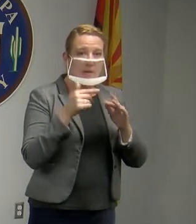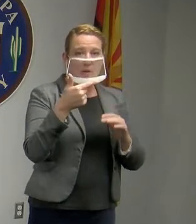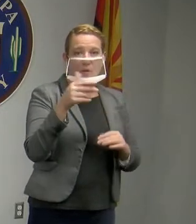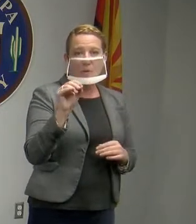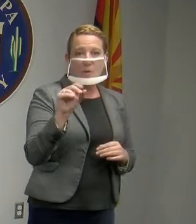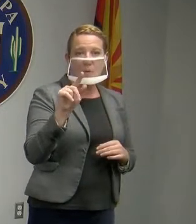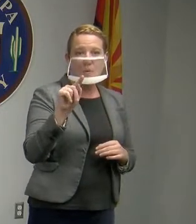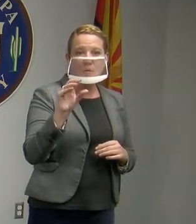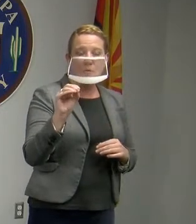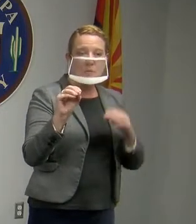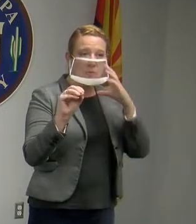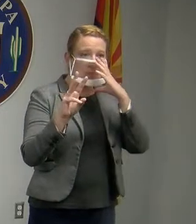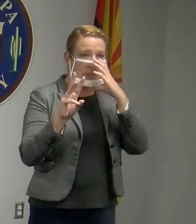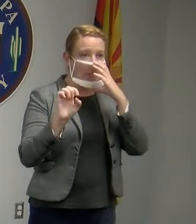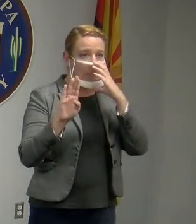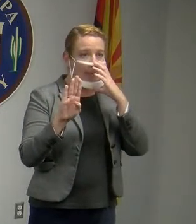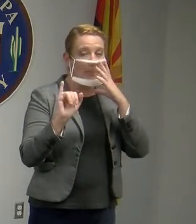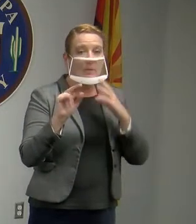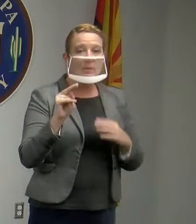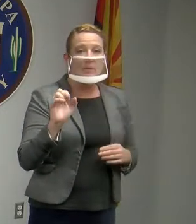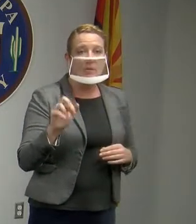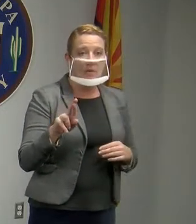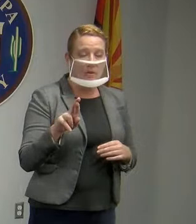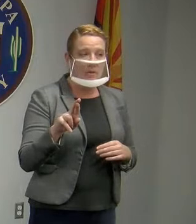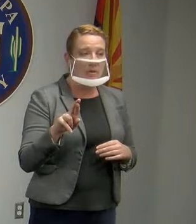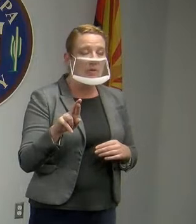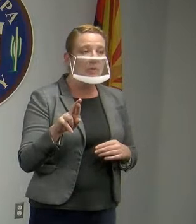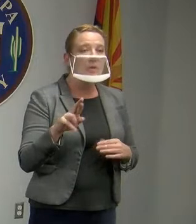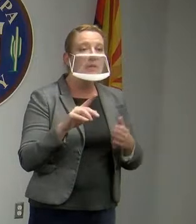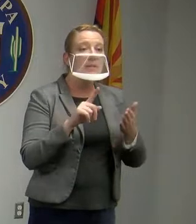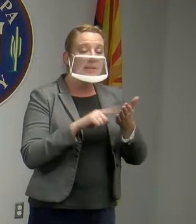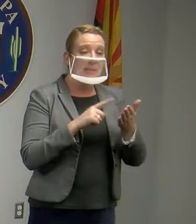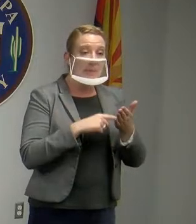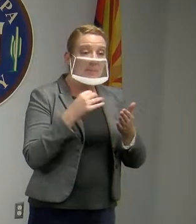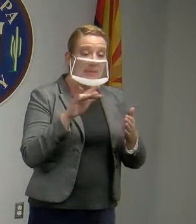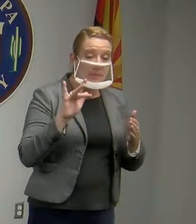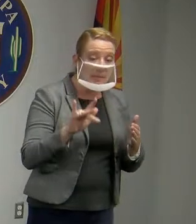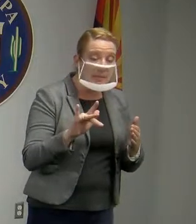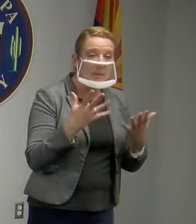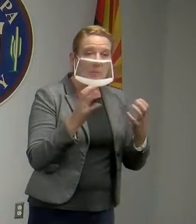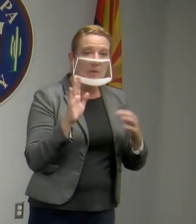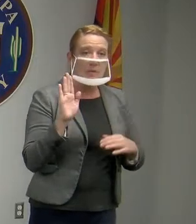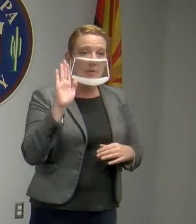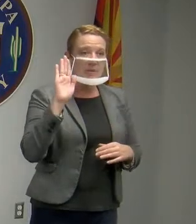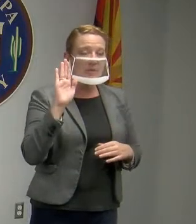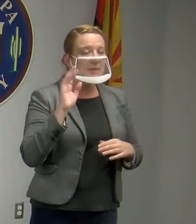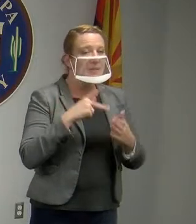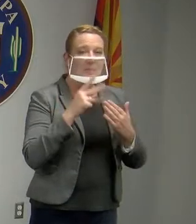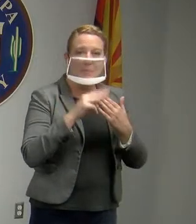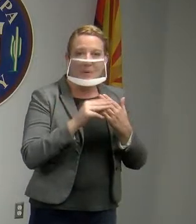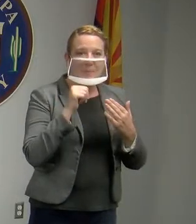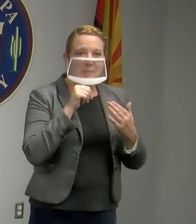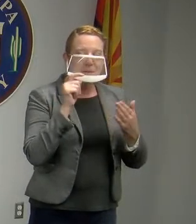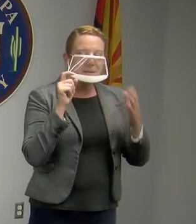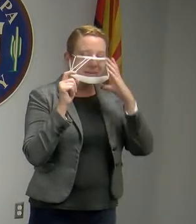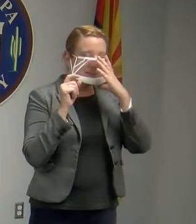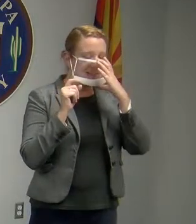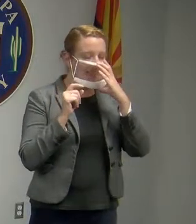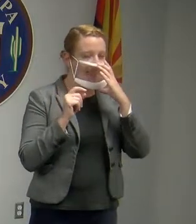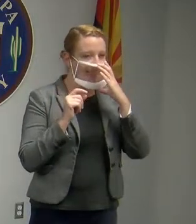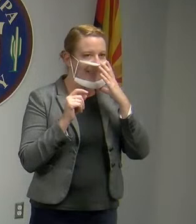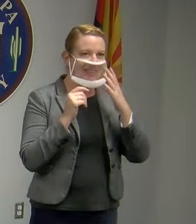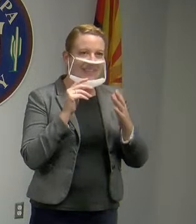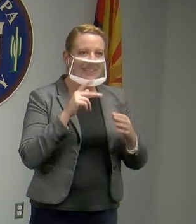right now. As many of you know, sometimes when you click to raise your hand, the program doesn't react right away. Give it a second. But if you're